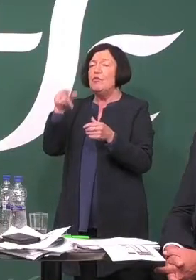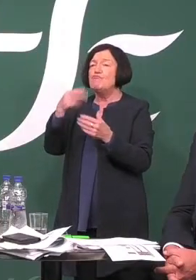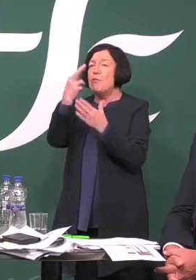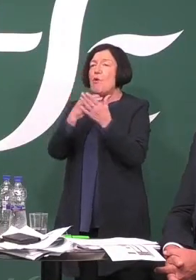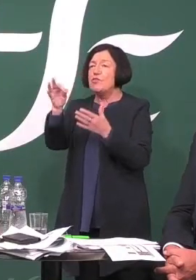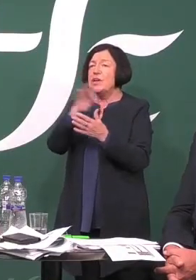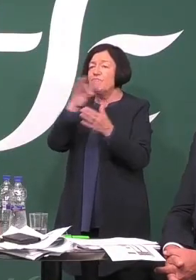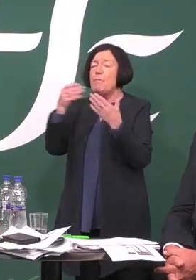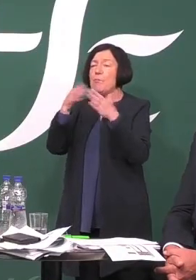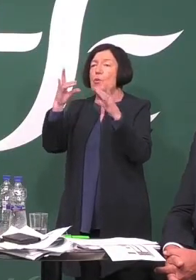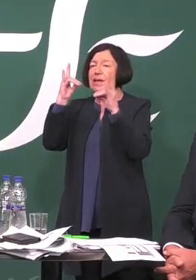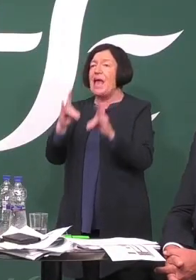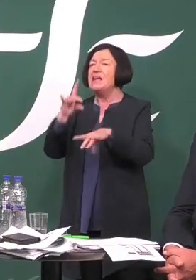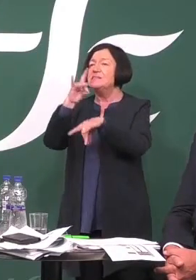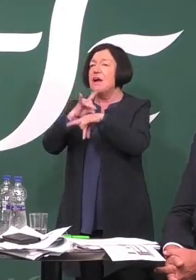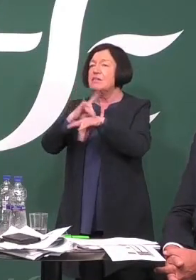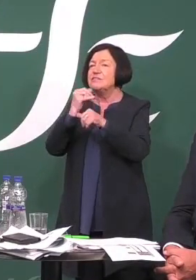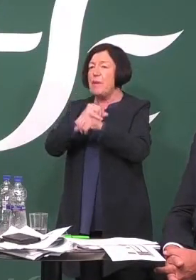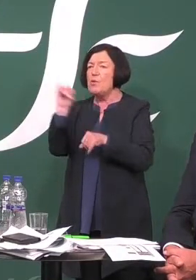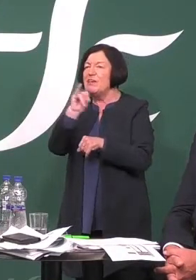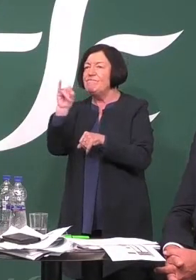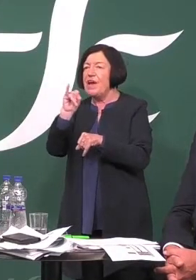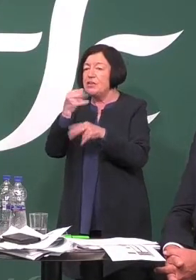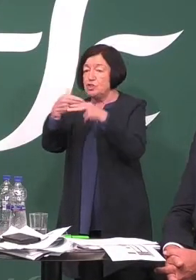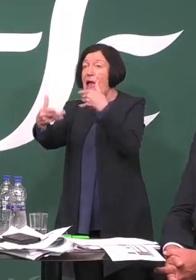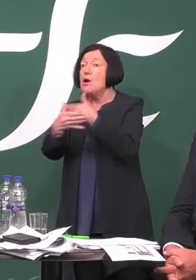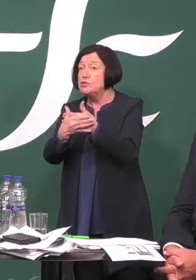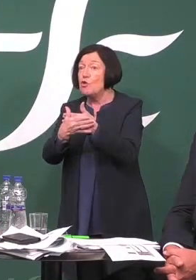from public health doctors about infections